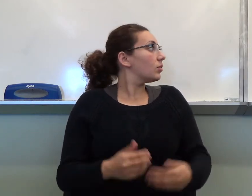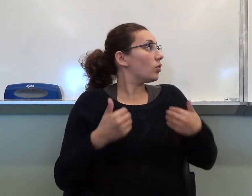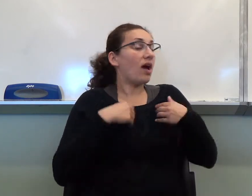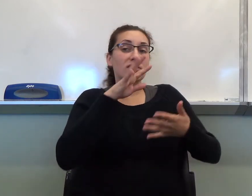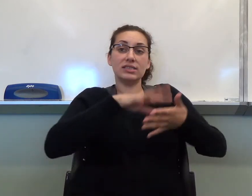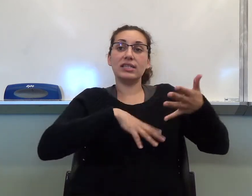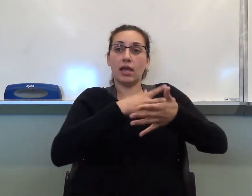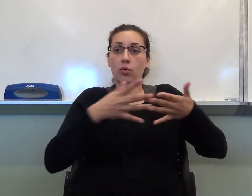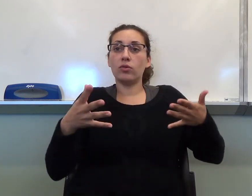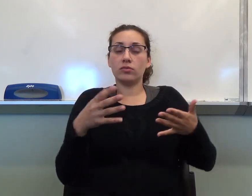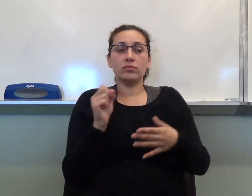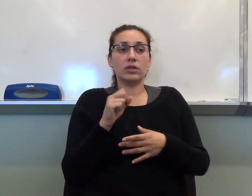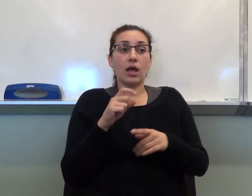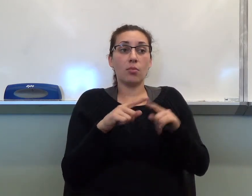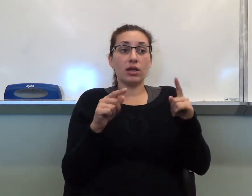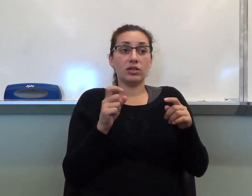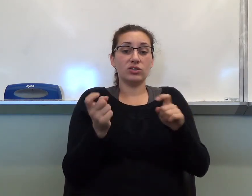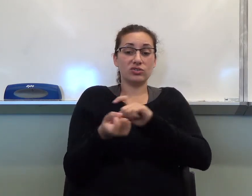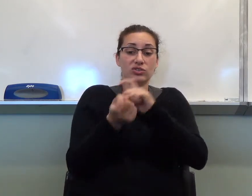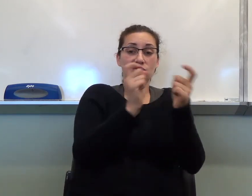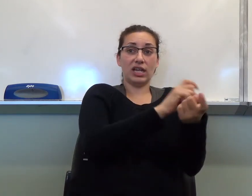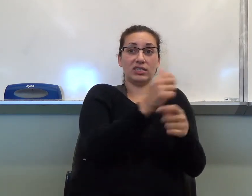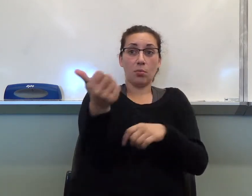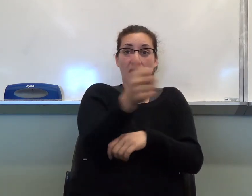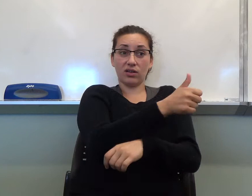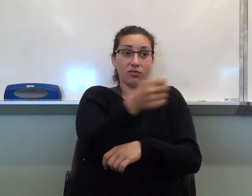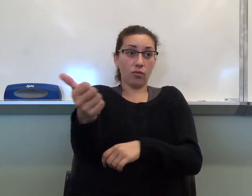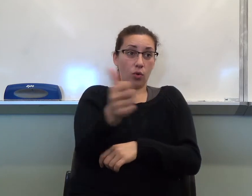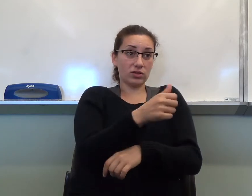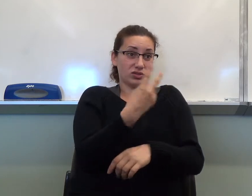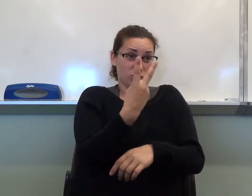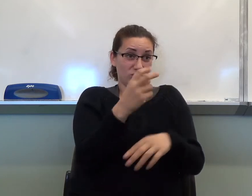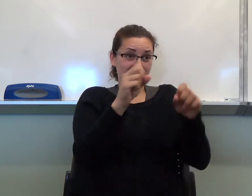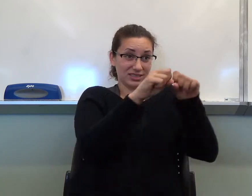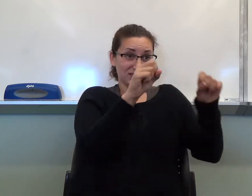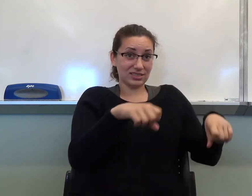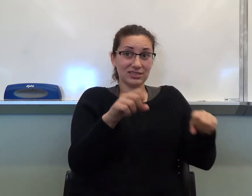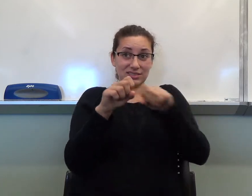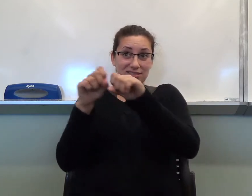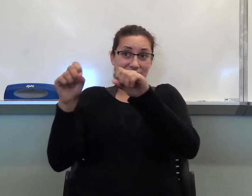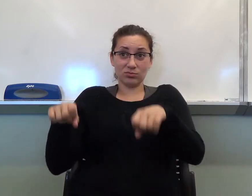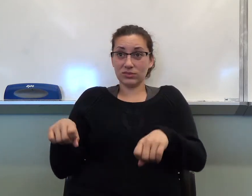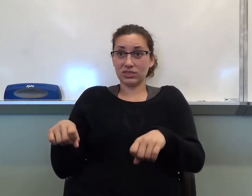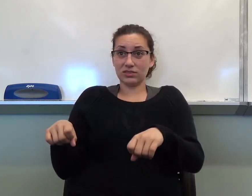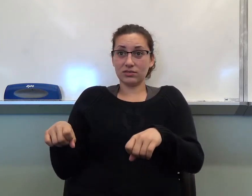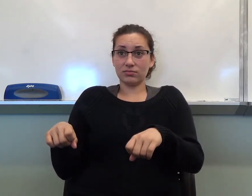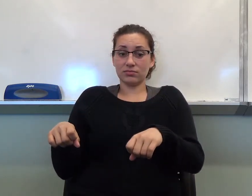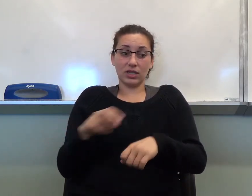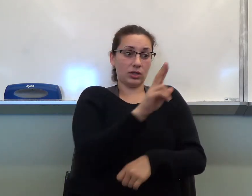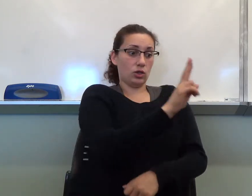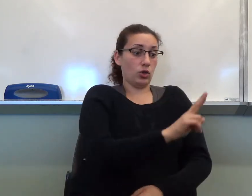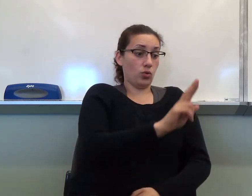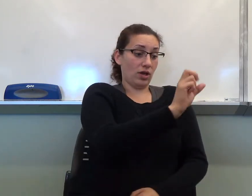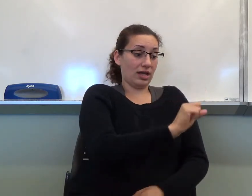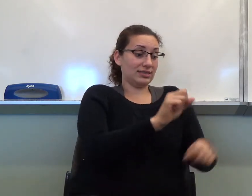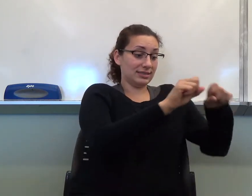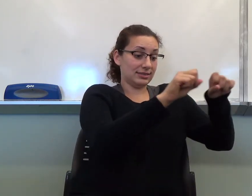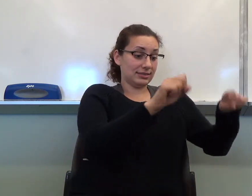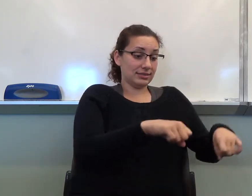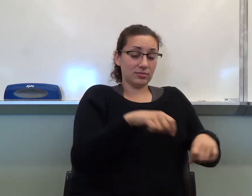because you're going between the metric system, which is very easy to convert, and the U.S. customary system, it's got to go